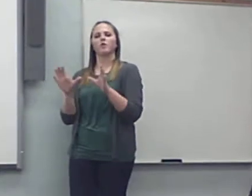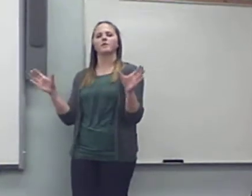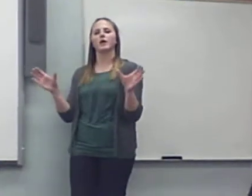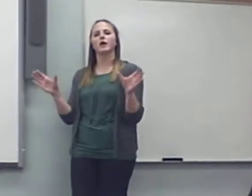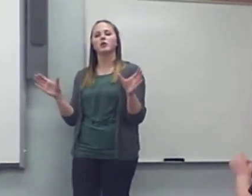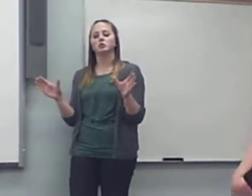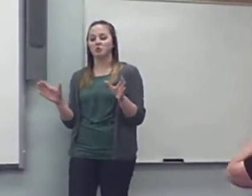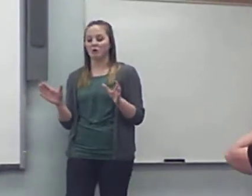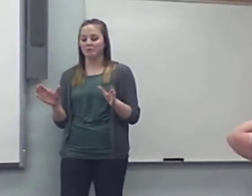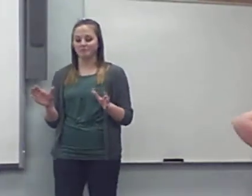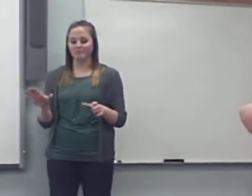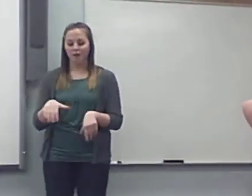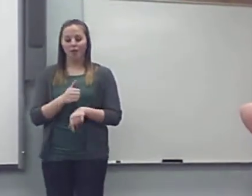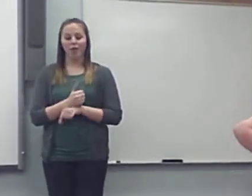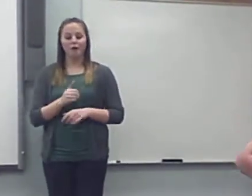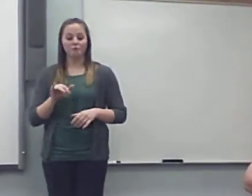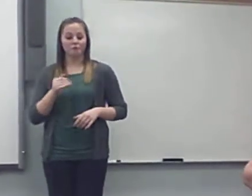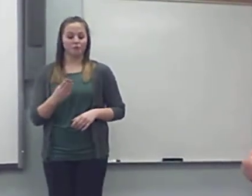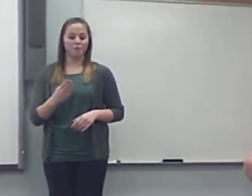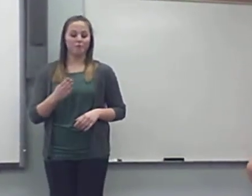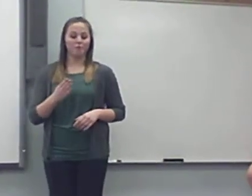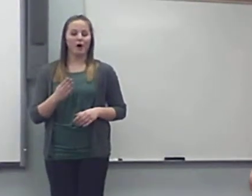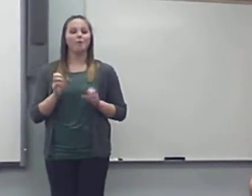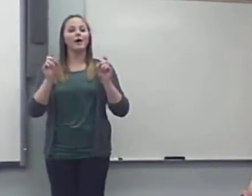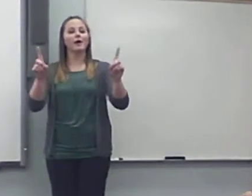pays, right after graduation, and that's